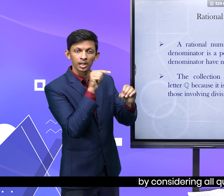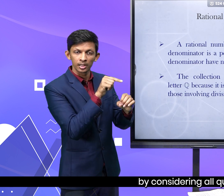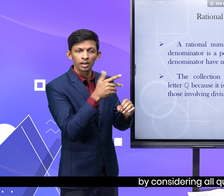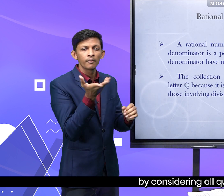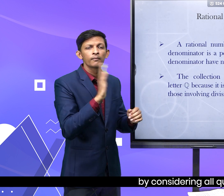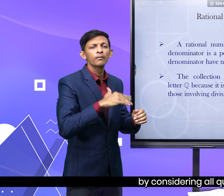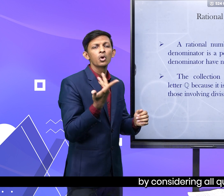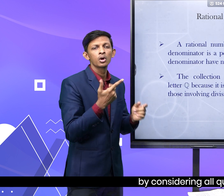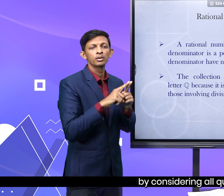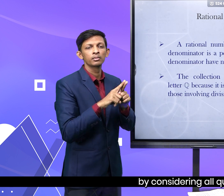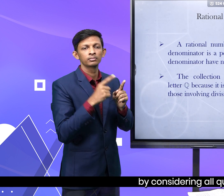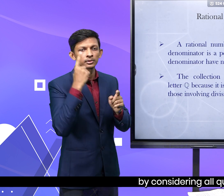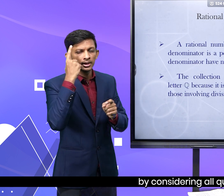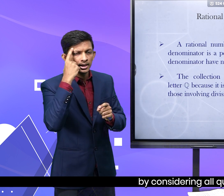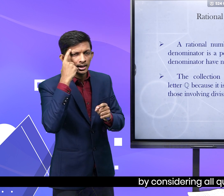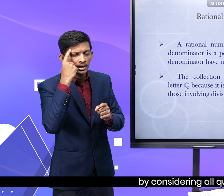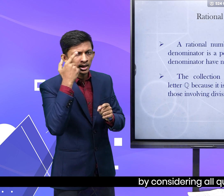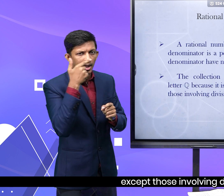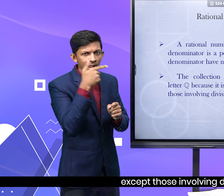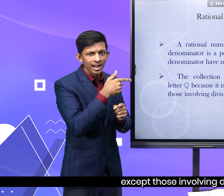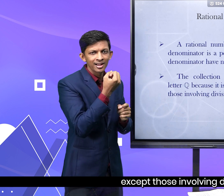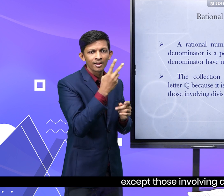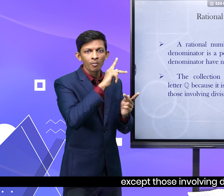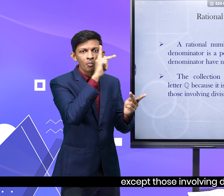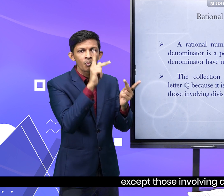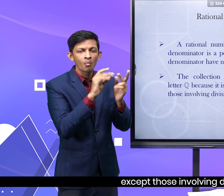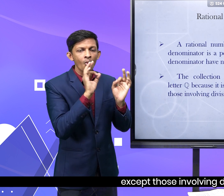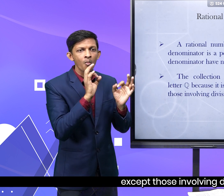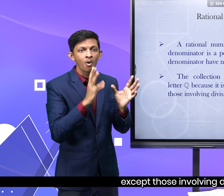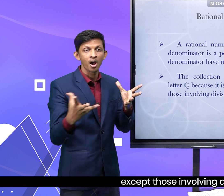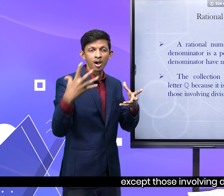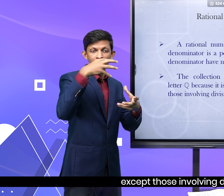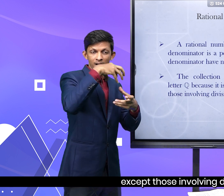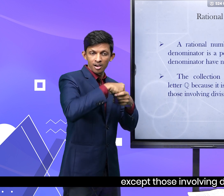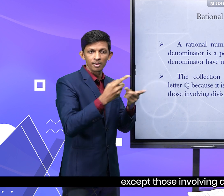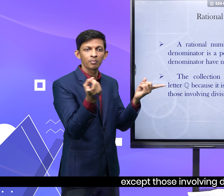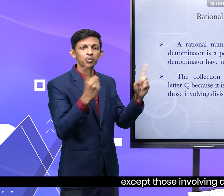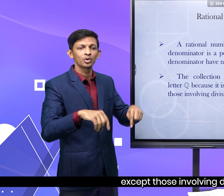by considering all quotients except those involving division by 0.